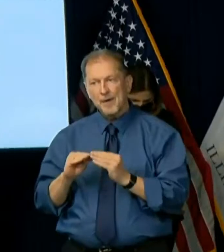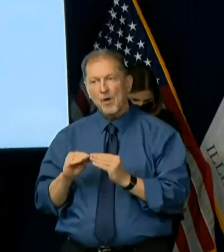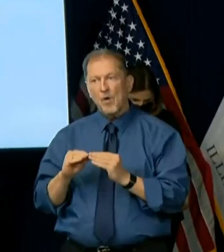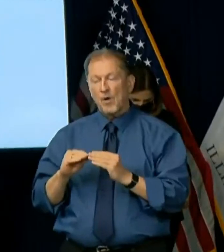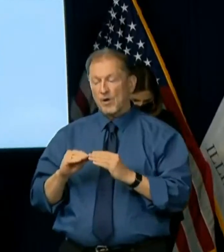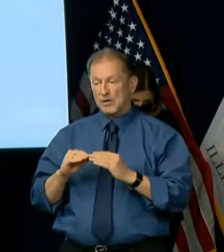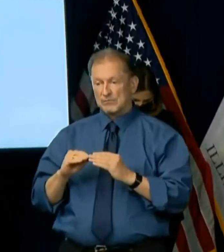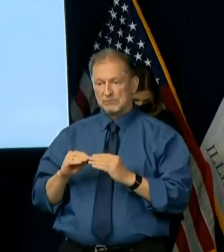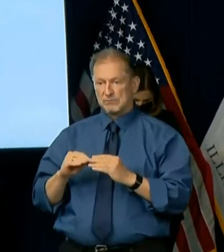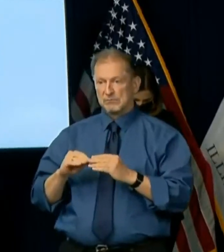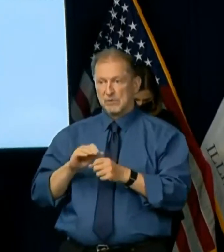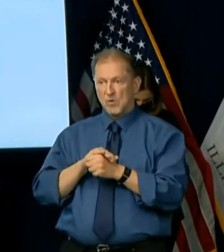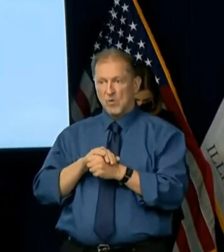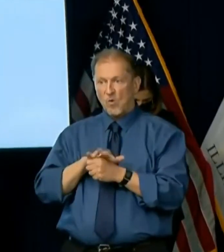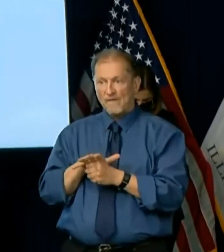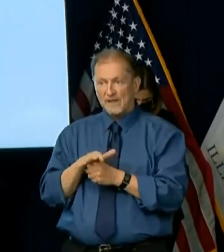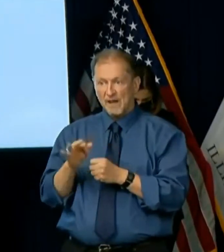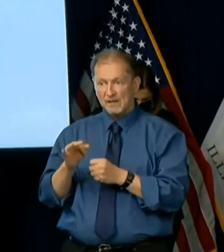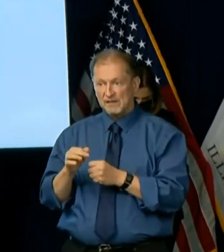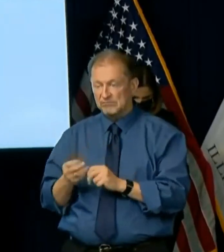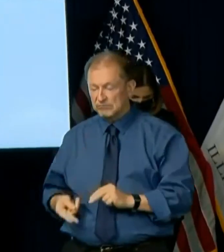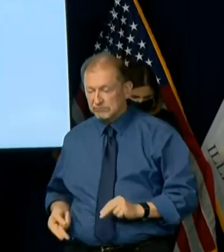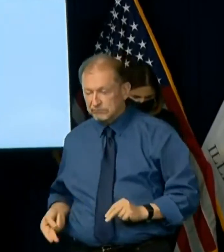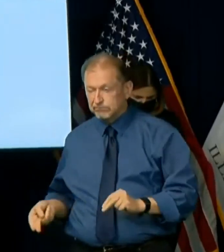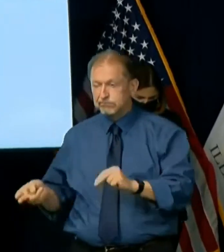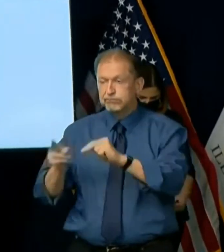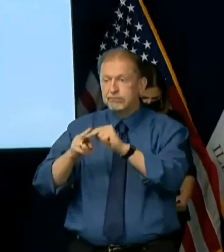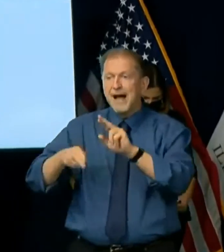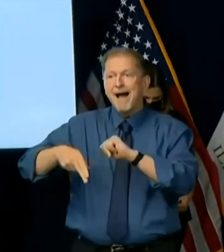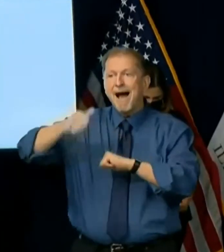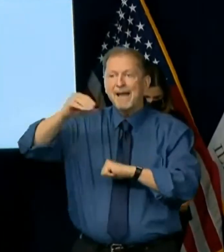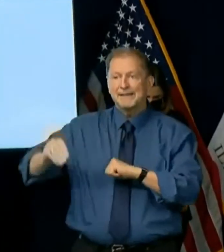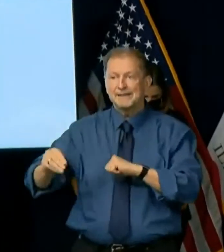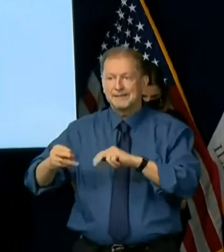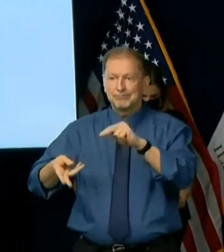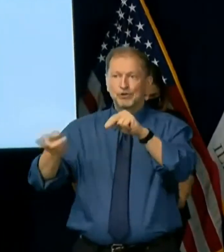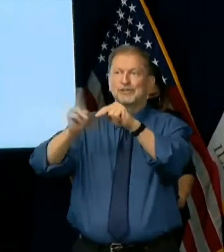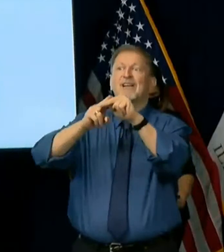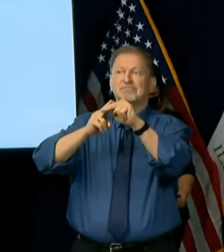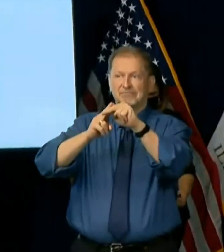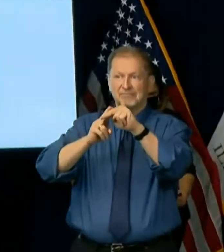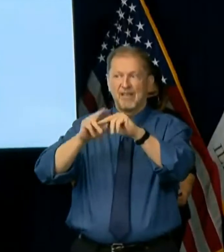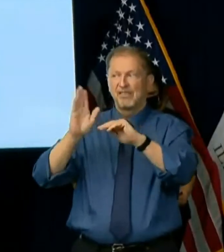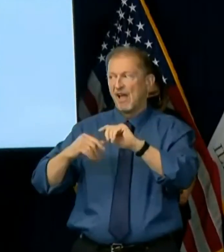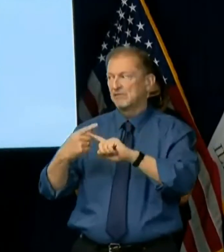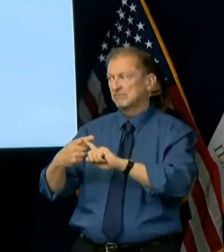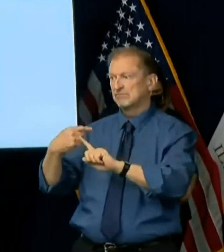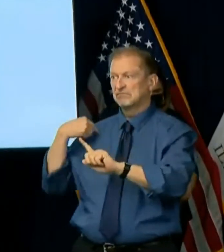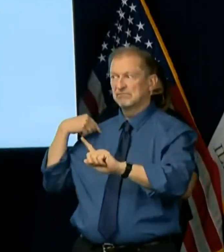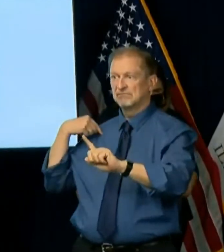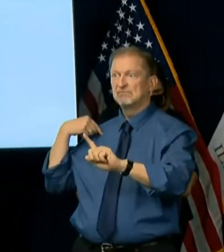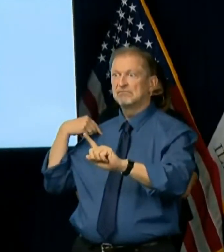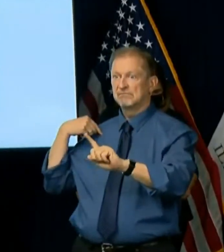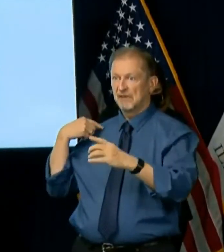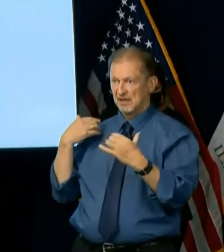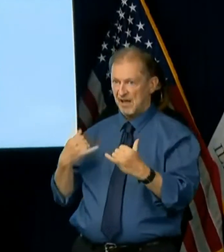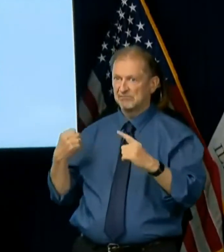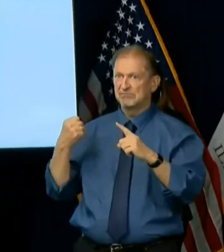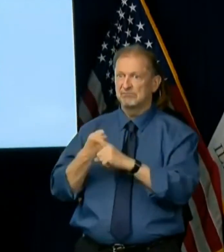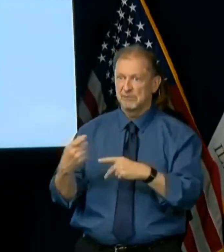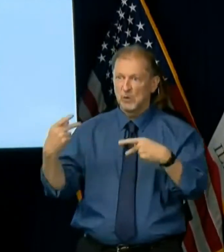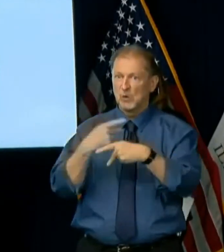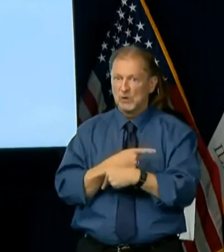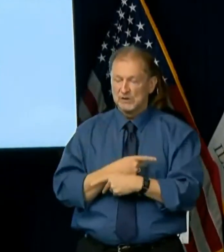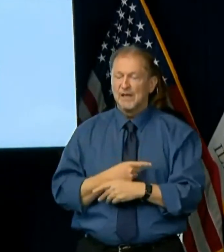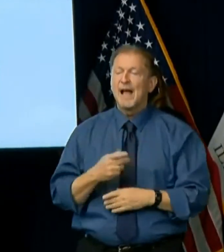totals for COVID-19, both for confirmed cases and for testing. I've seen and heard about